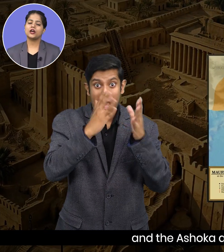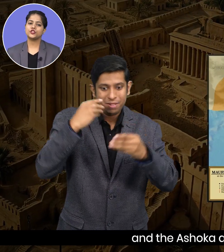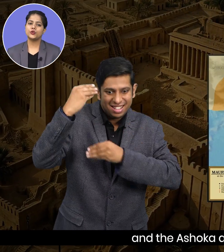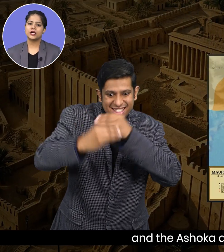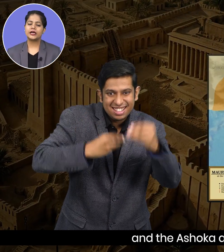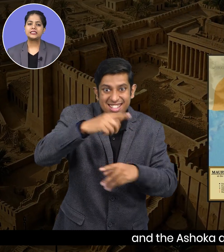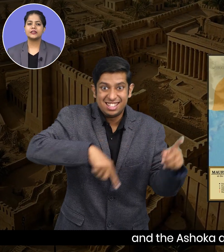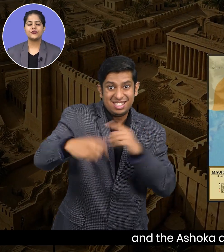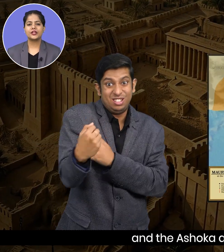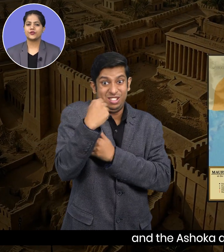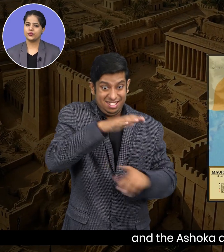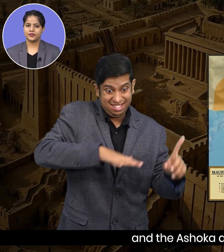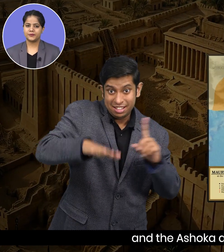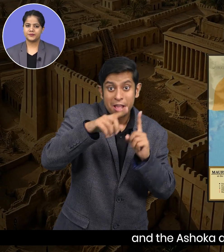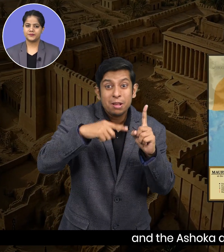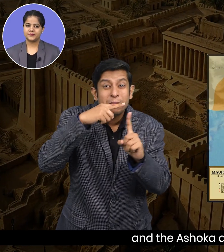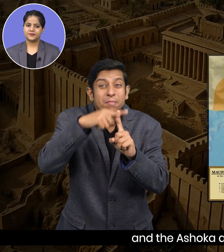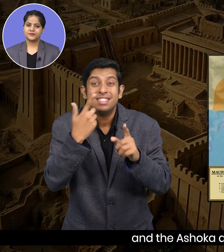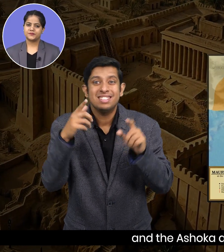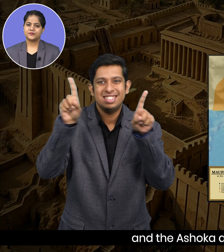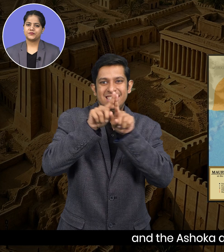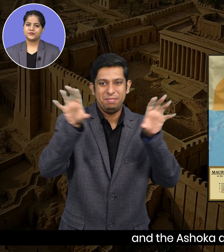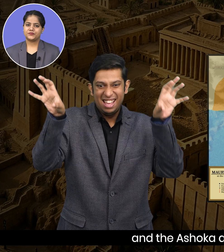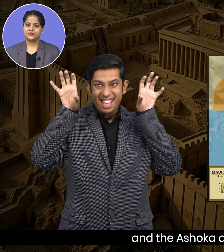and the Ashoka as a great ruler.